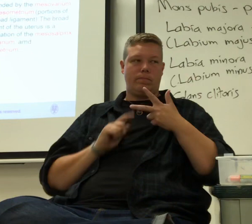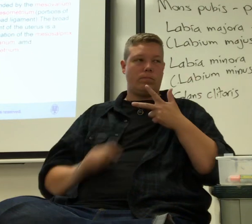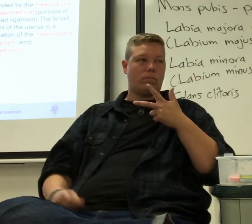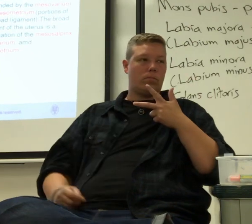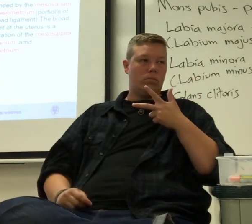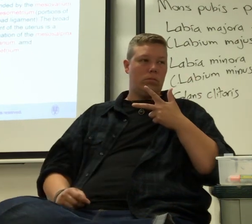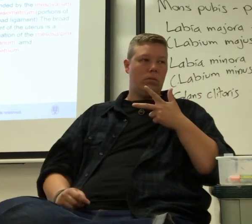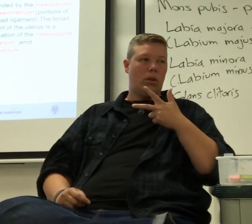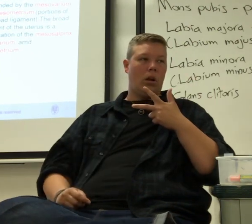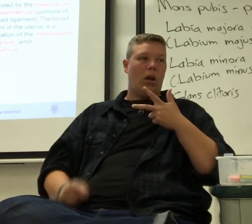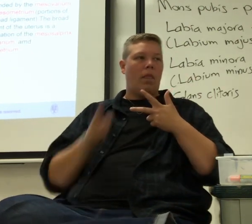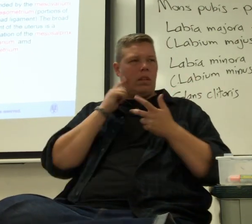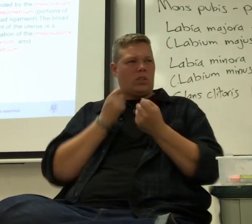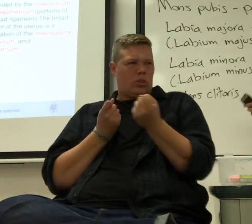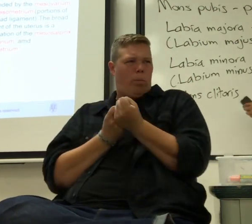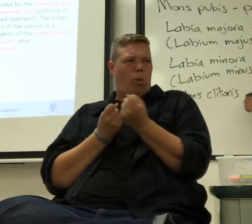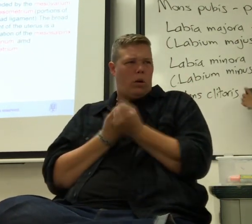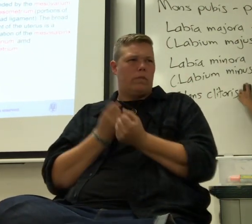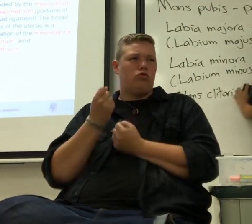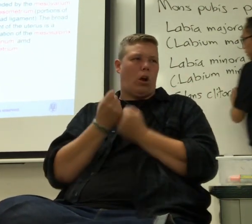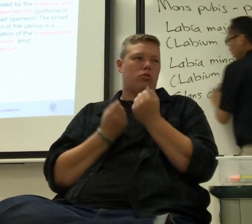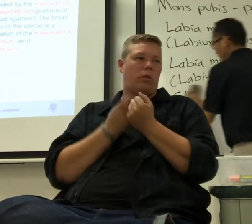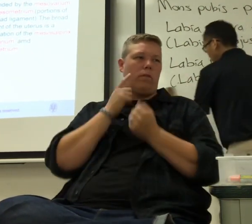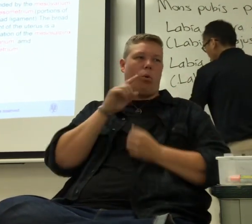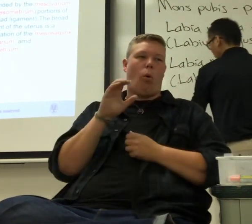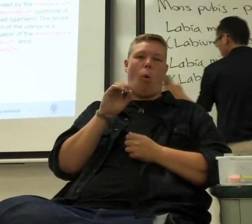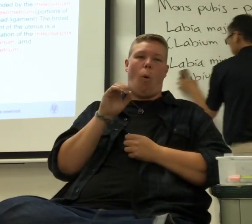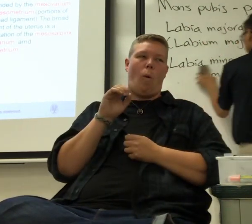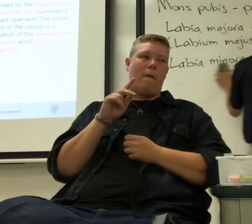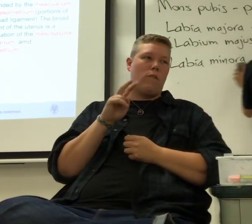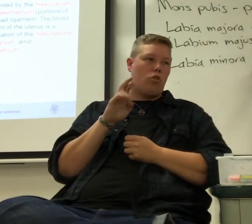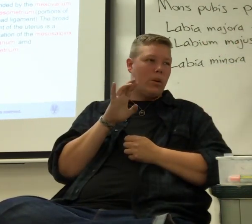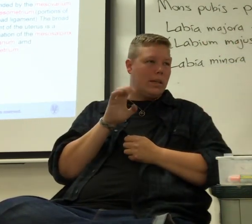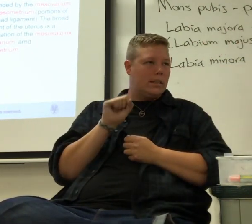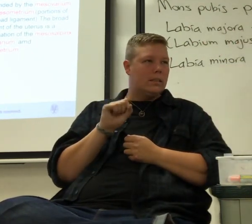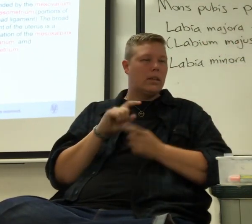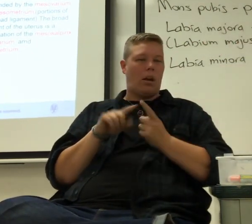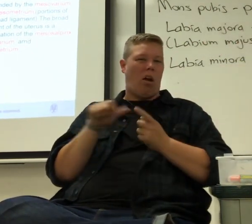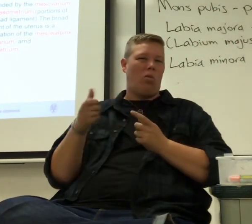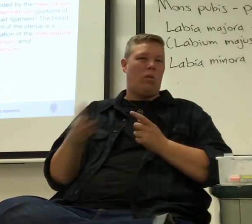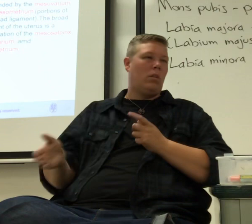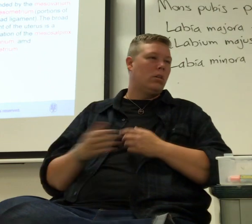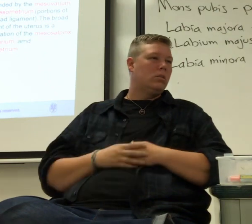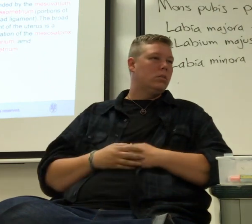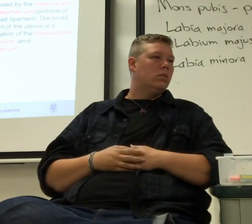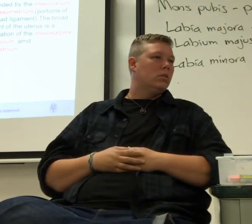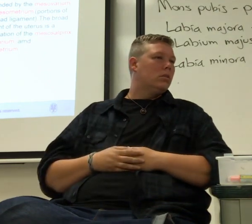So these are supportive structures for the ovaries and the other things.